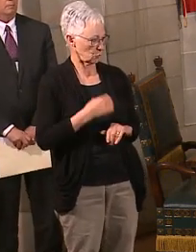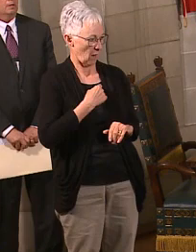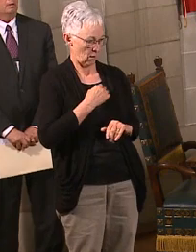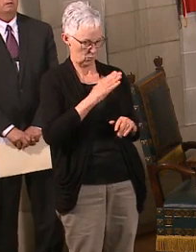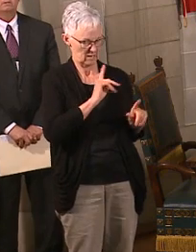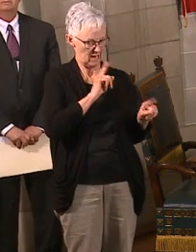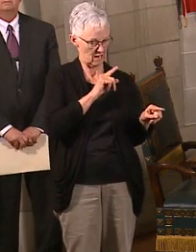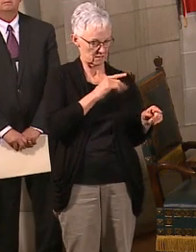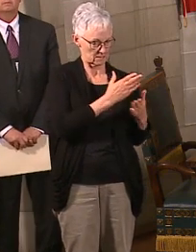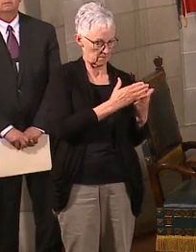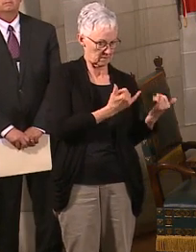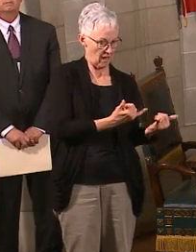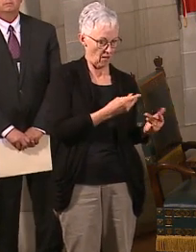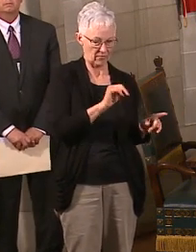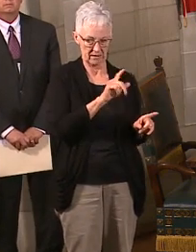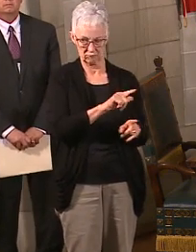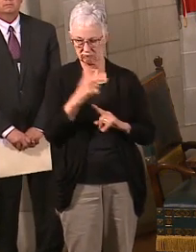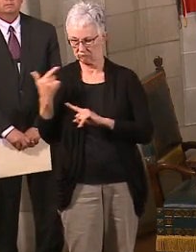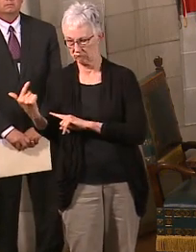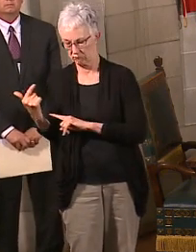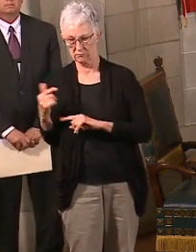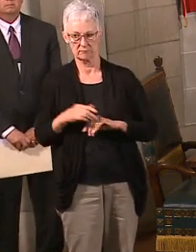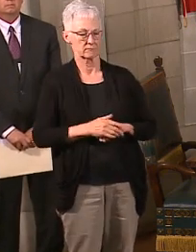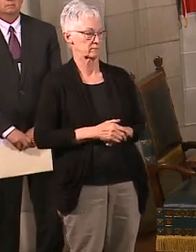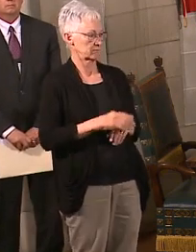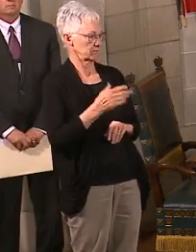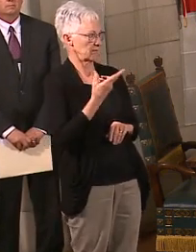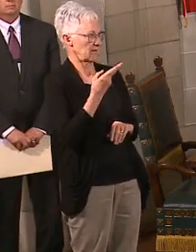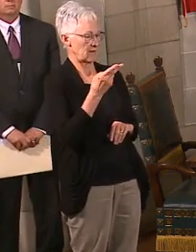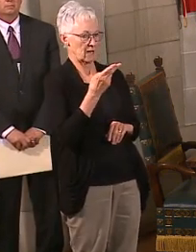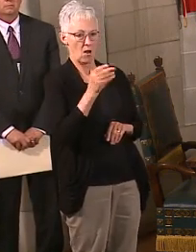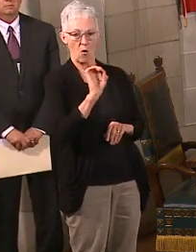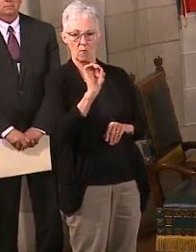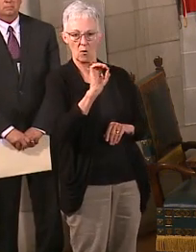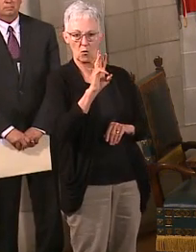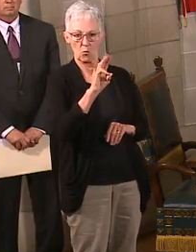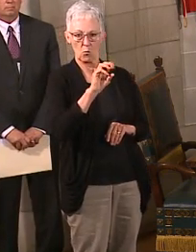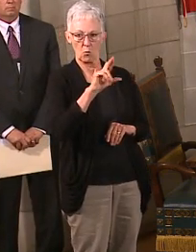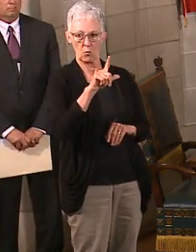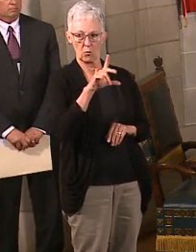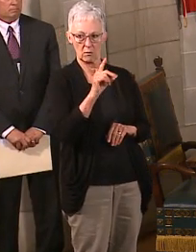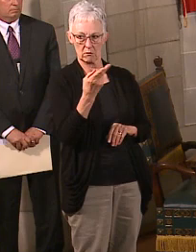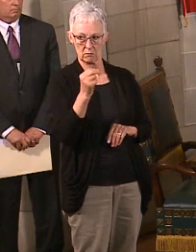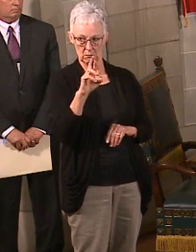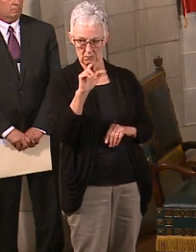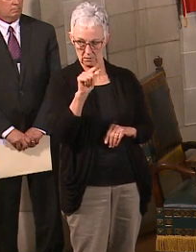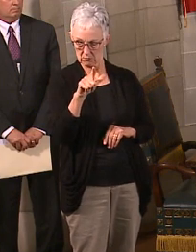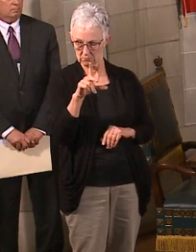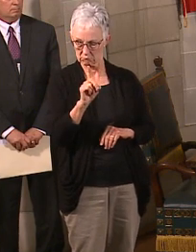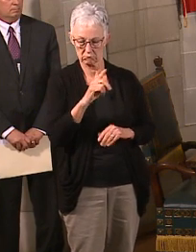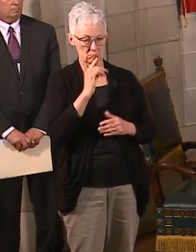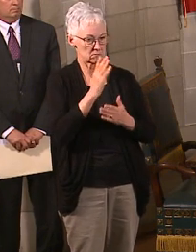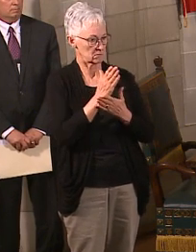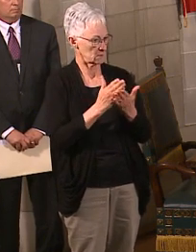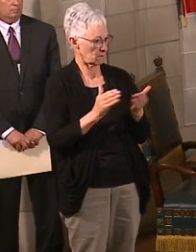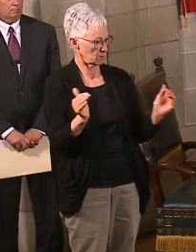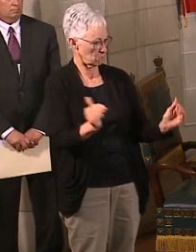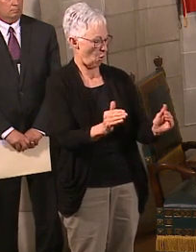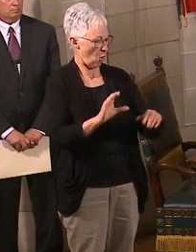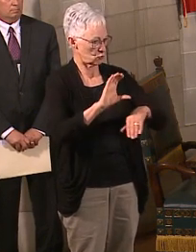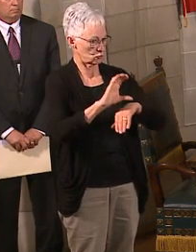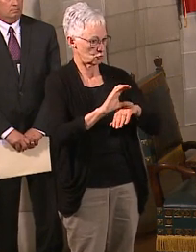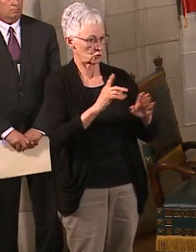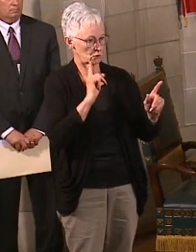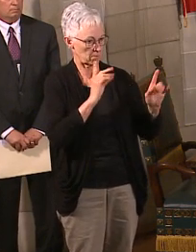those. So, Henry Cordes from the Omaha World Herald: some small churches plan to meet for Easter services while keeping in groups of 10 or